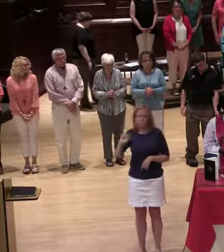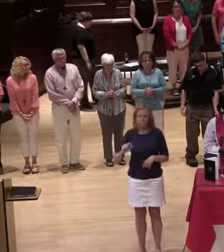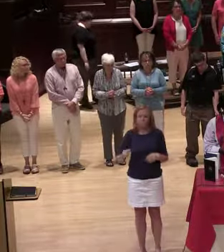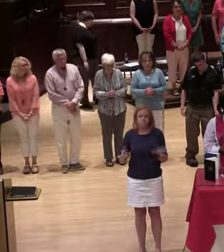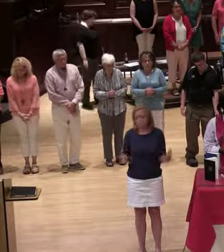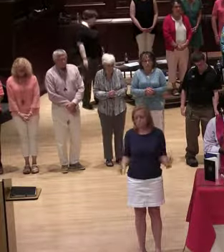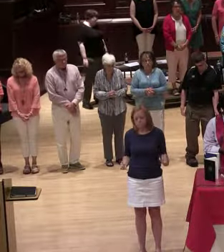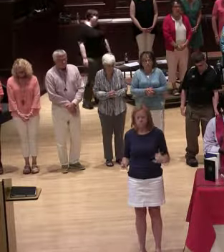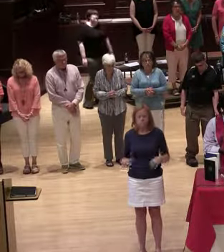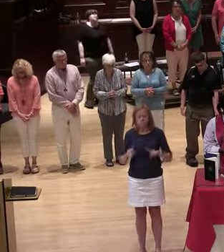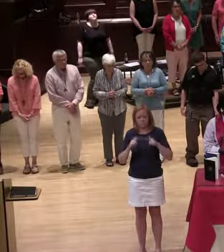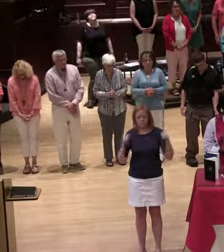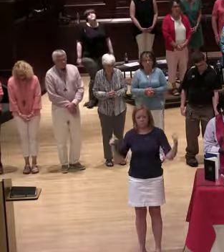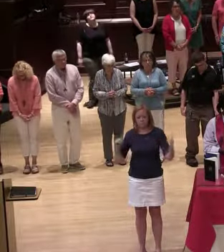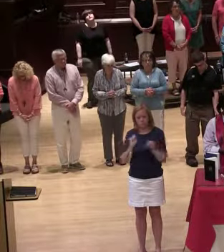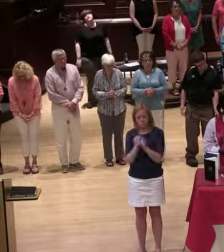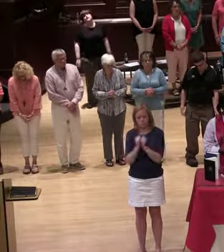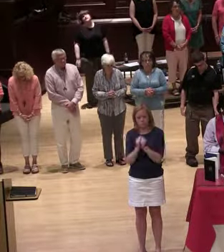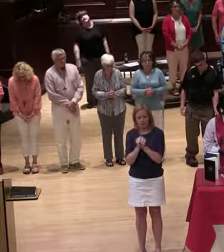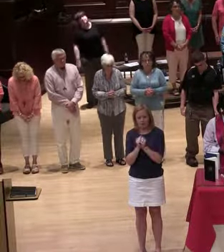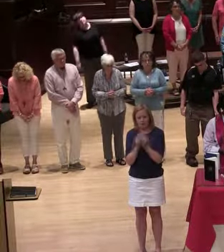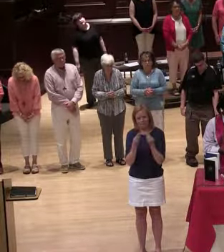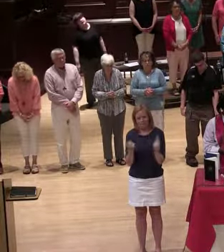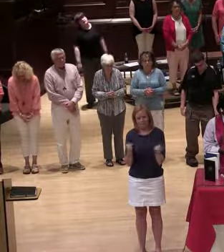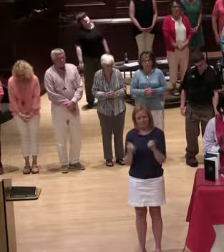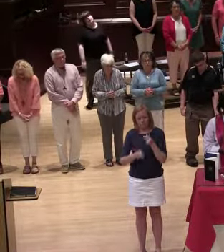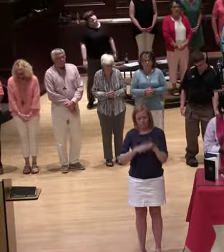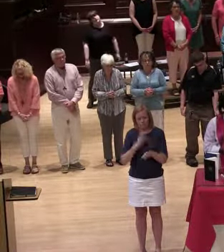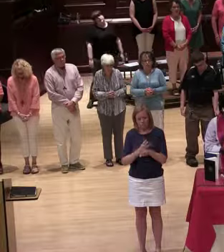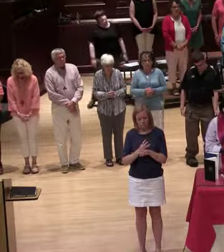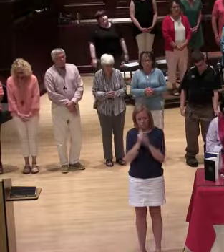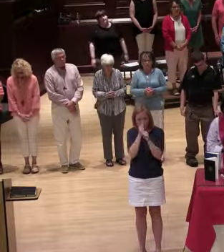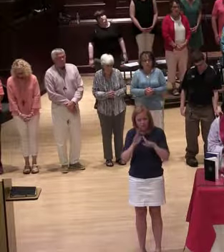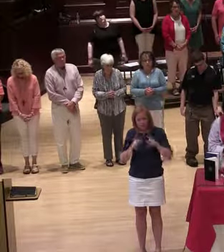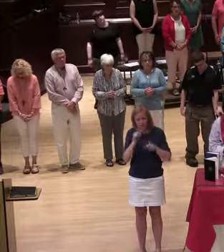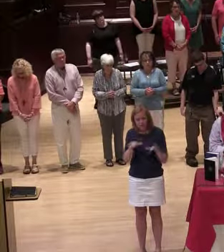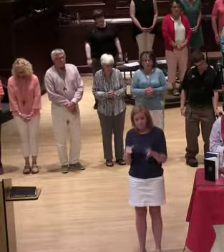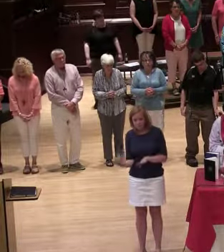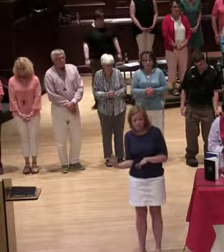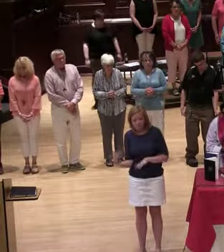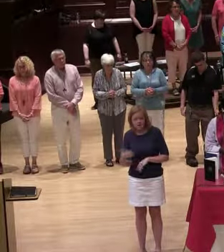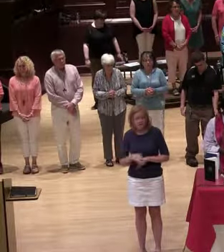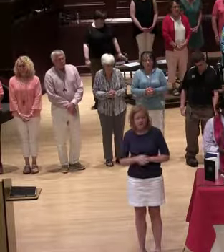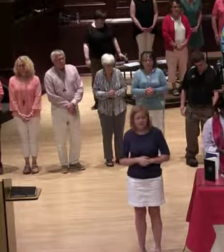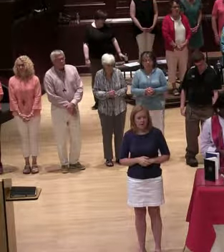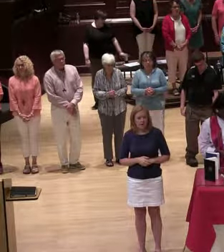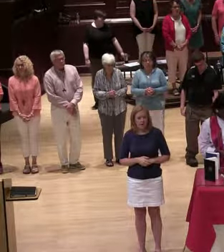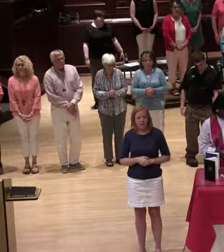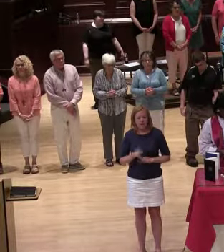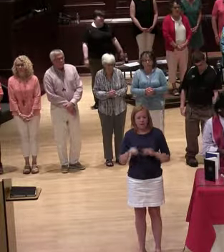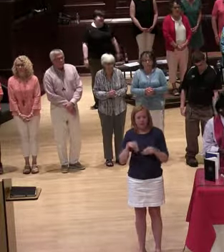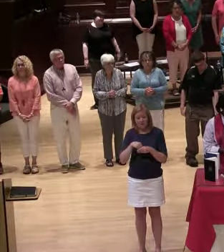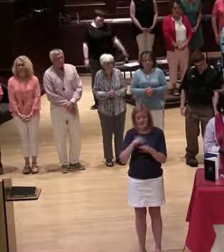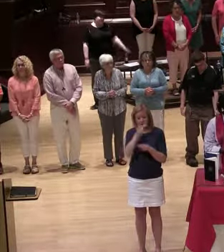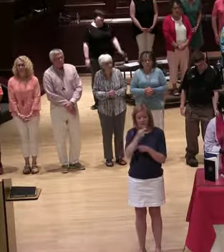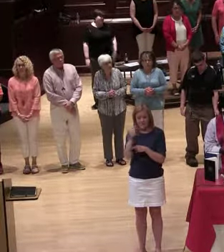we all work together and heal our world. And God, bless those who have died, especially those in the Grace of God